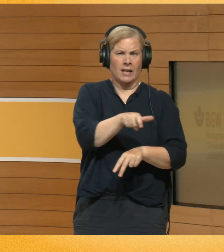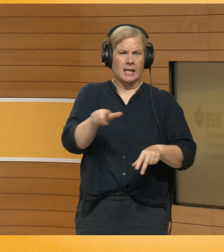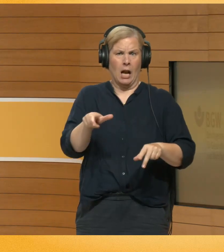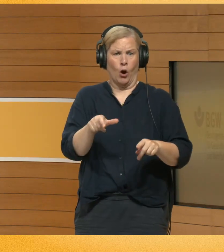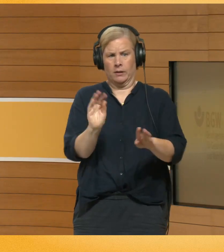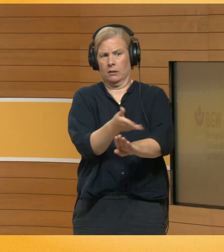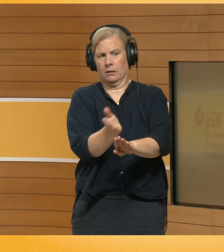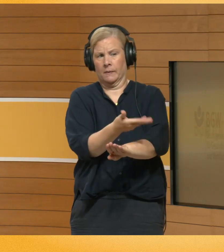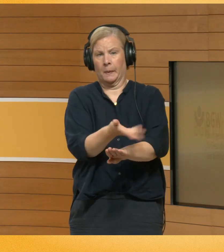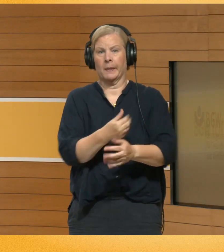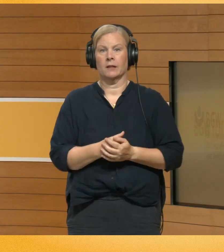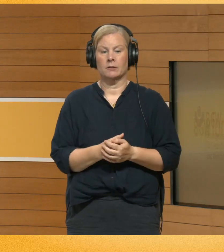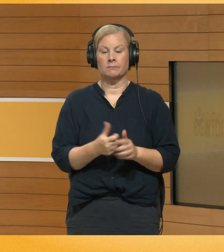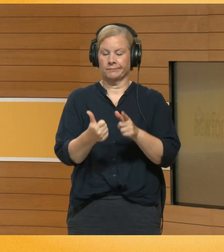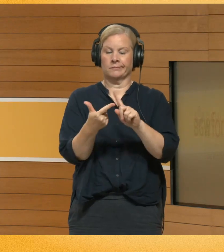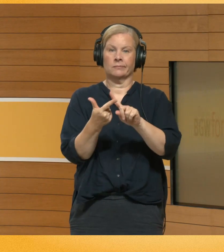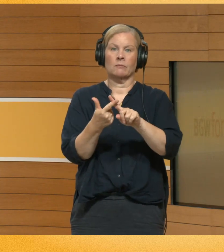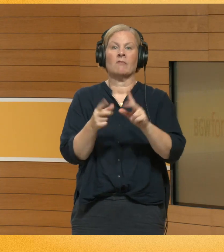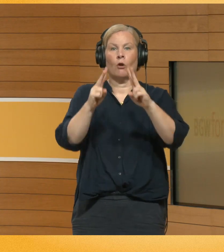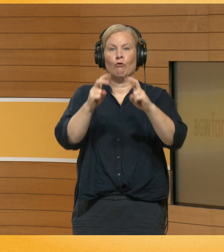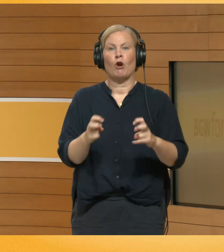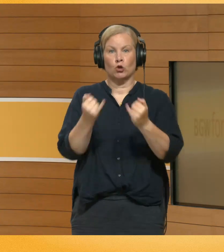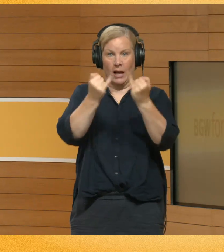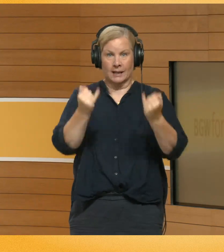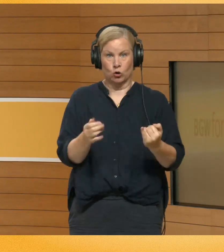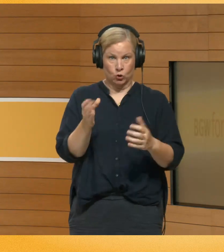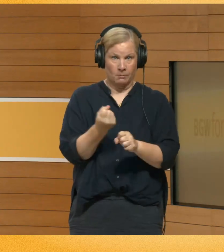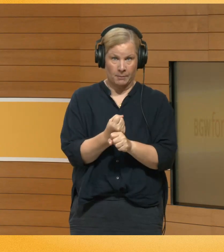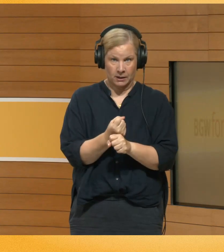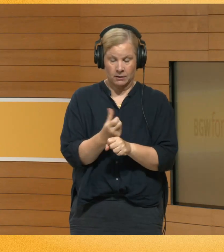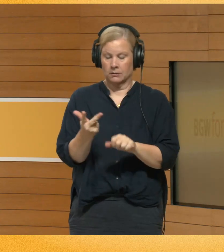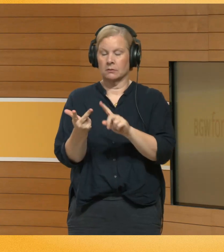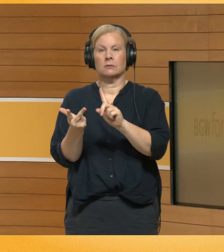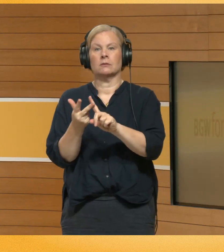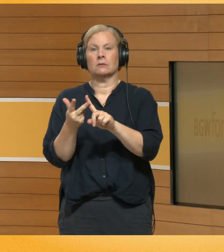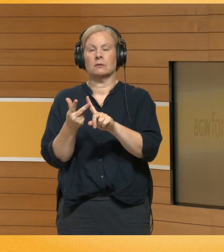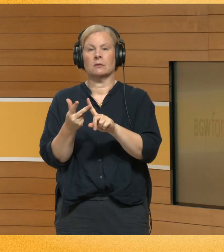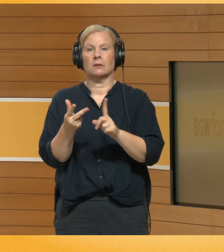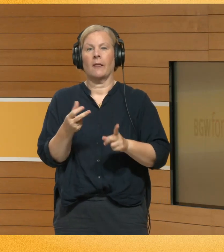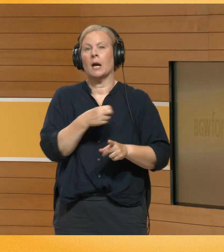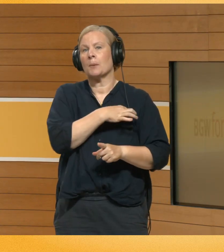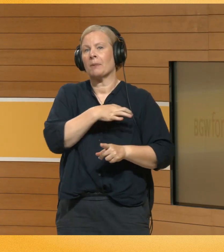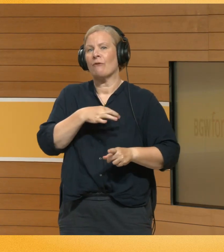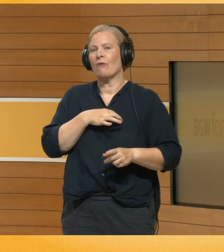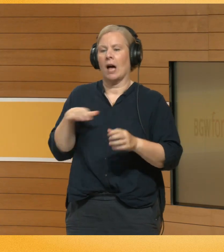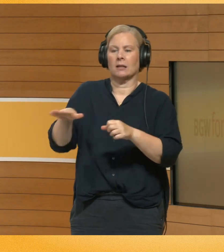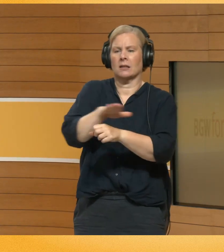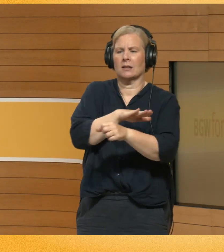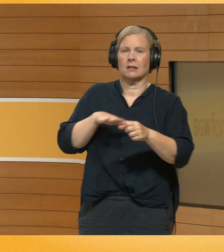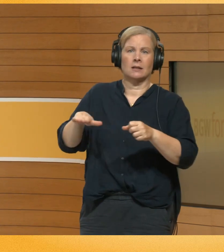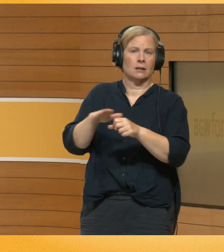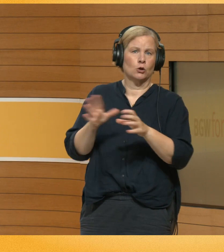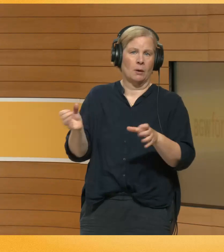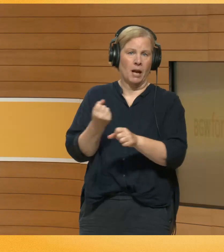and also collaborating with the private sector, building up COVID-19 task force, and